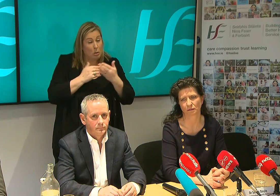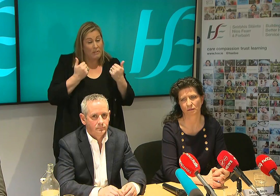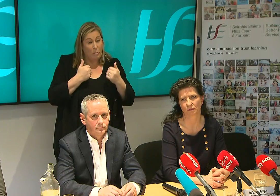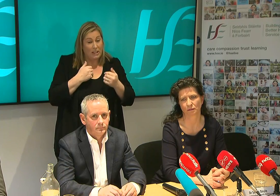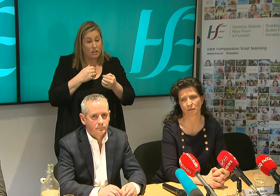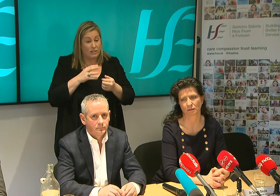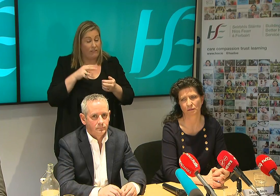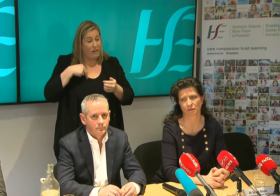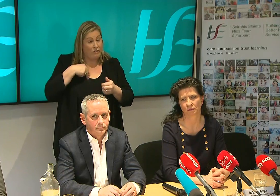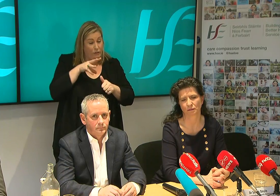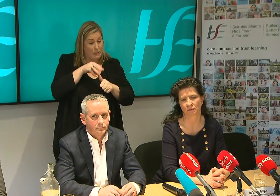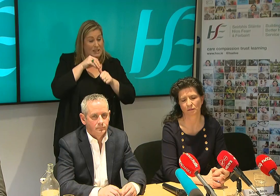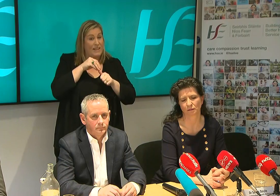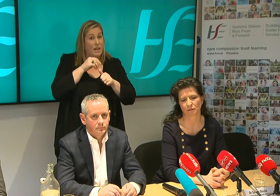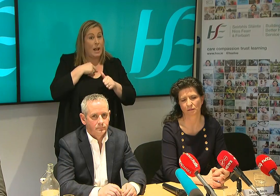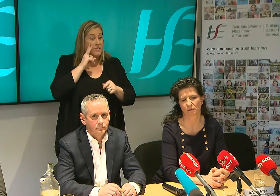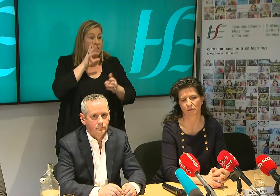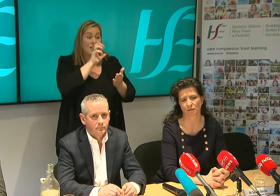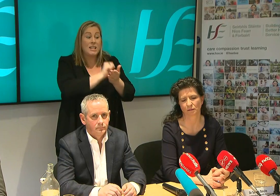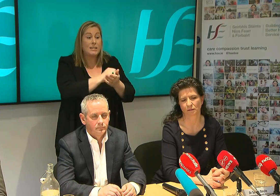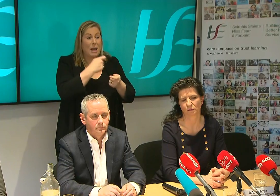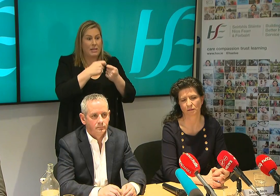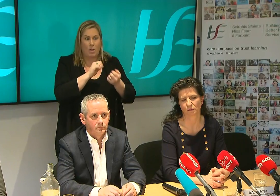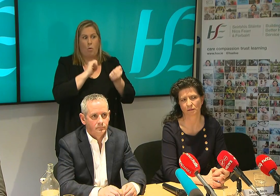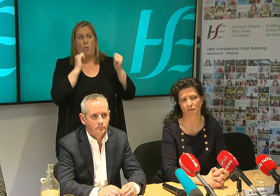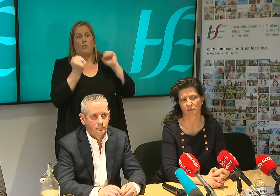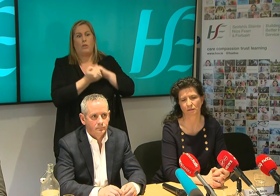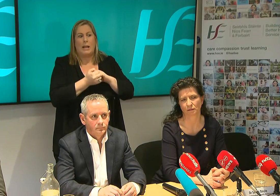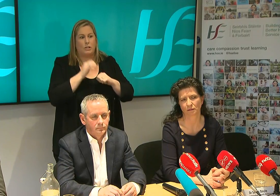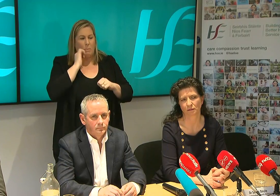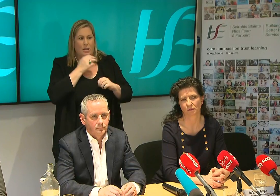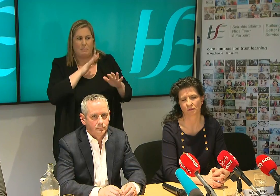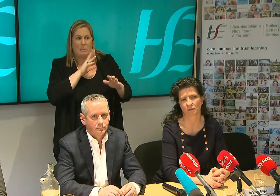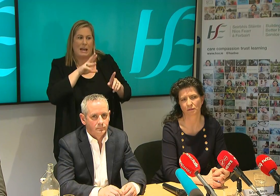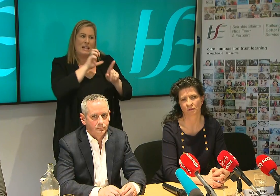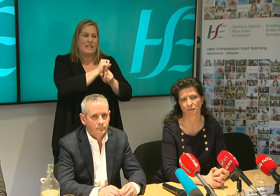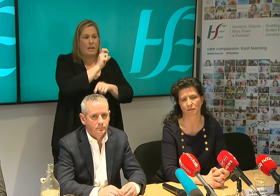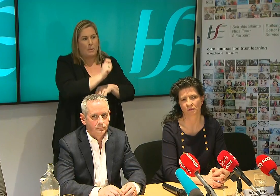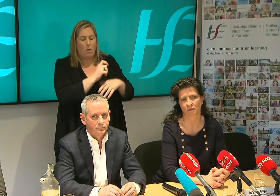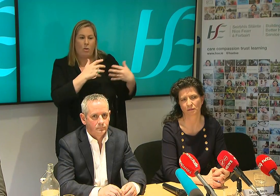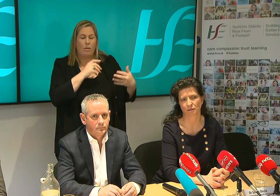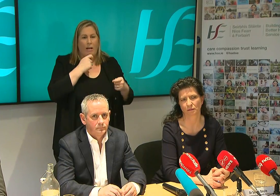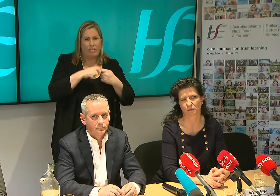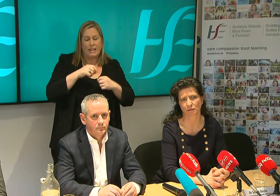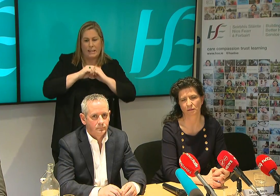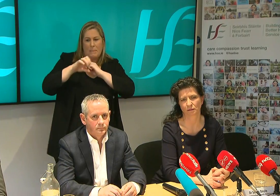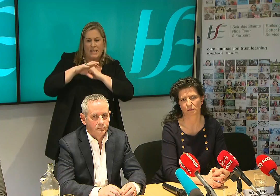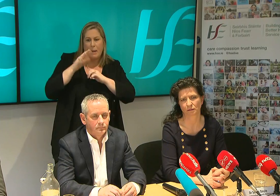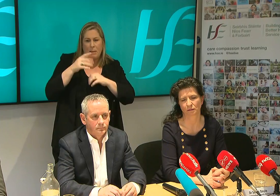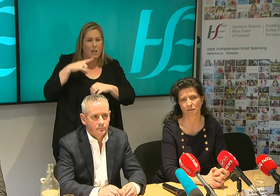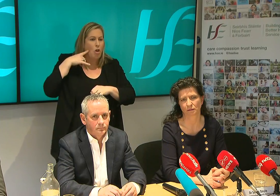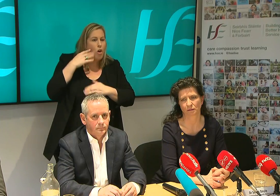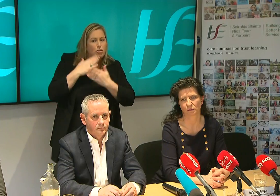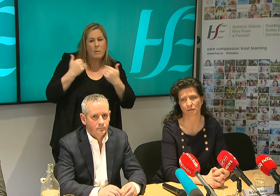been changed. I've seen them myself, because maybe they're too specific originally. And then there are issues in relation to whether the media, who might have heard